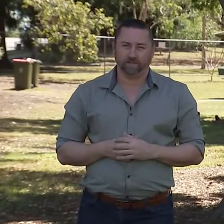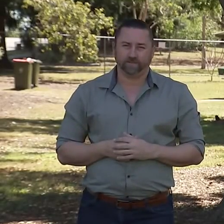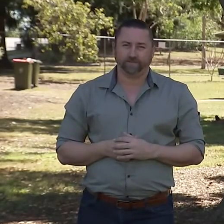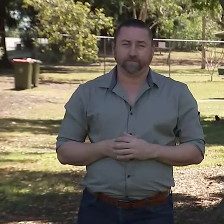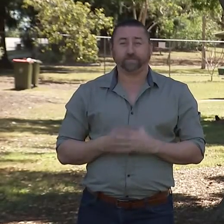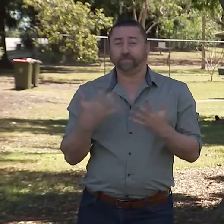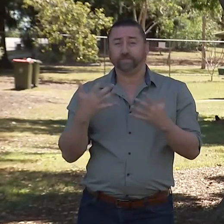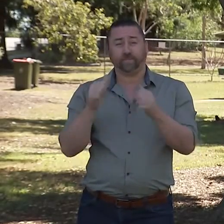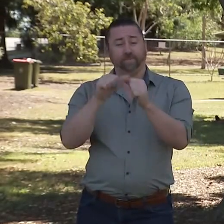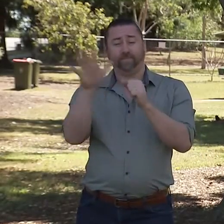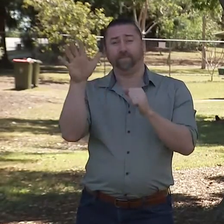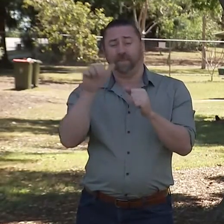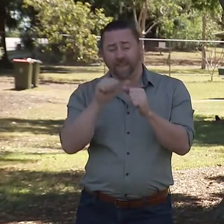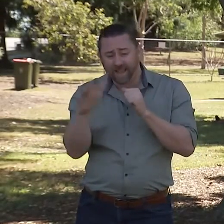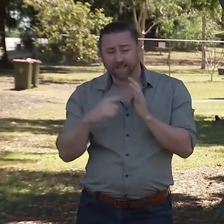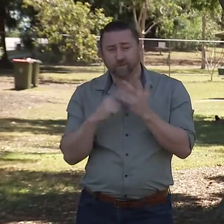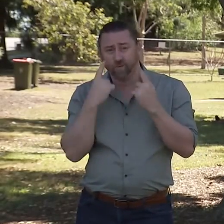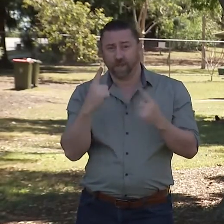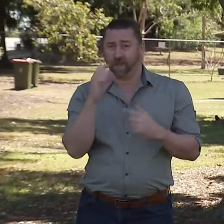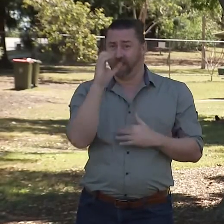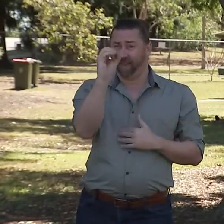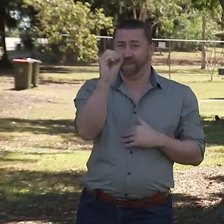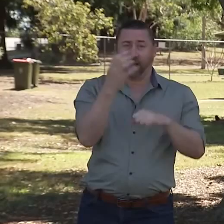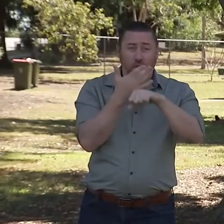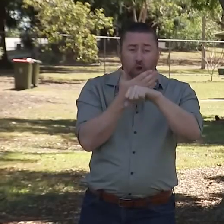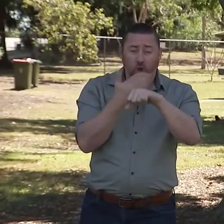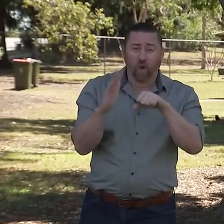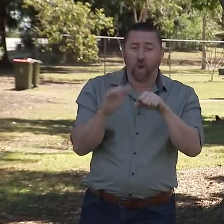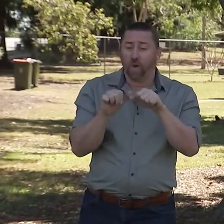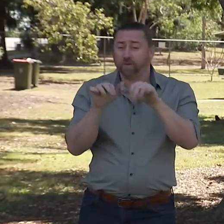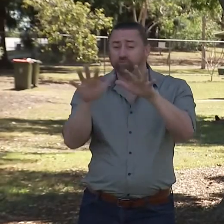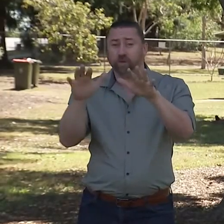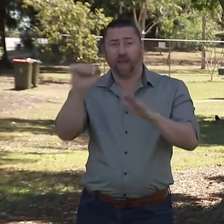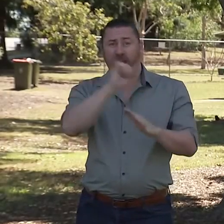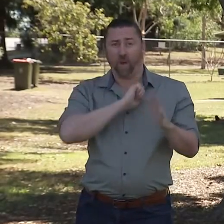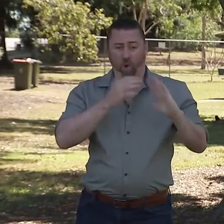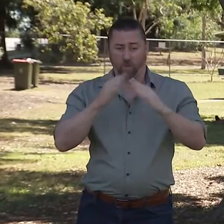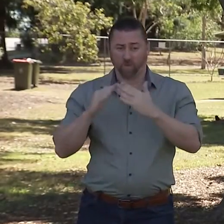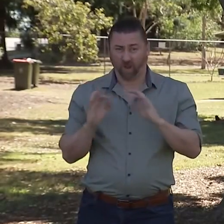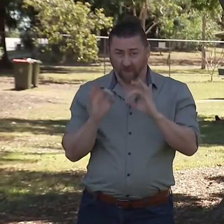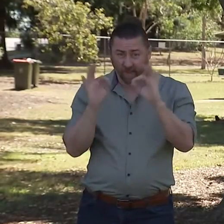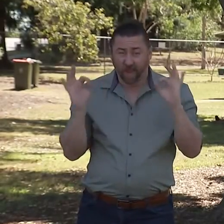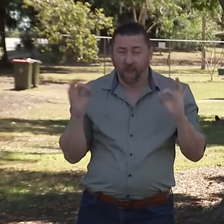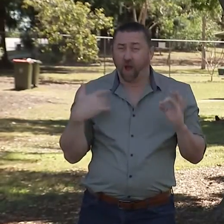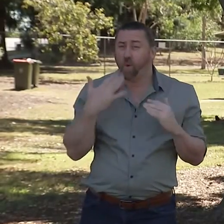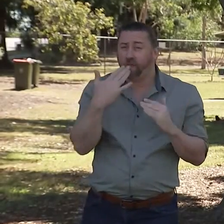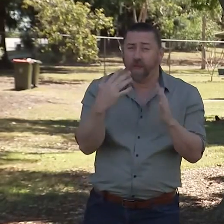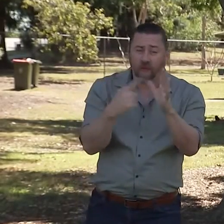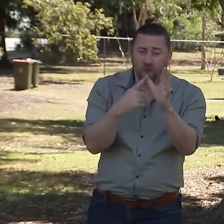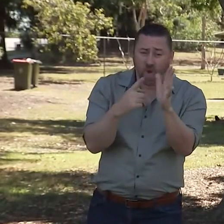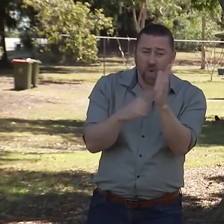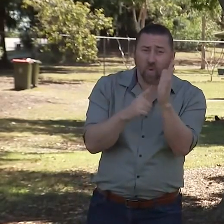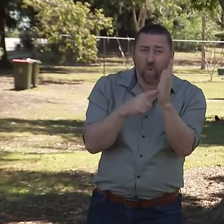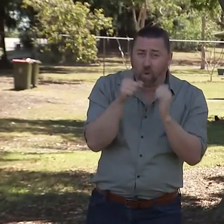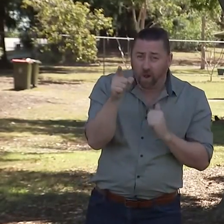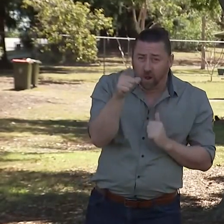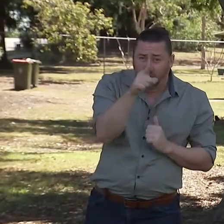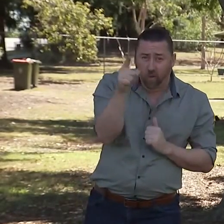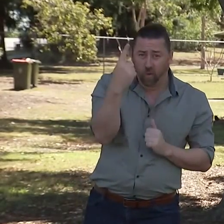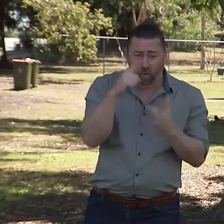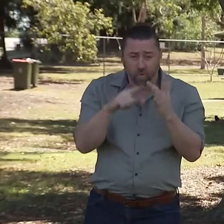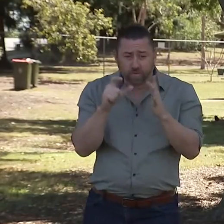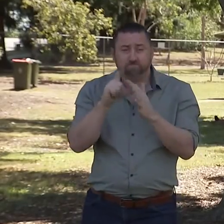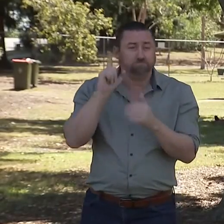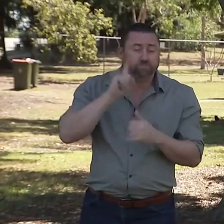So excellent news this morning, no community cases. And can I thank every Queenslander who's been involved, because